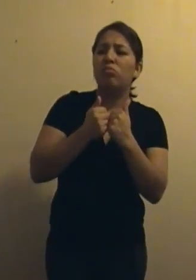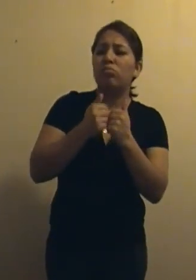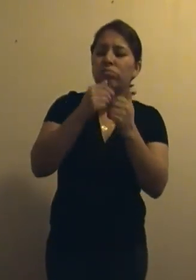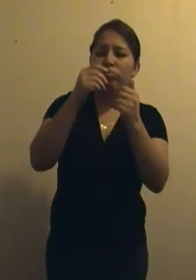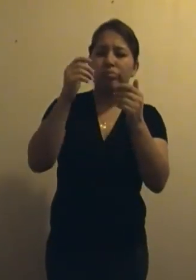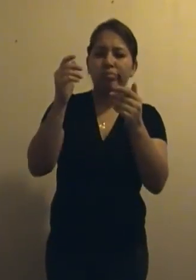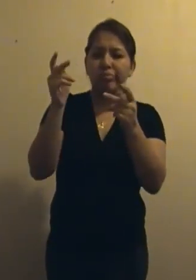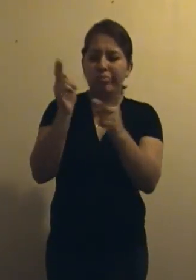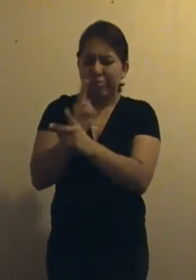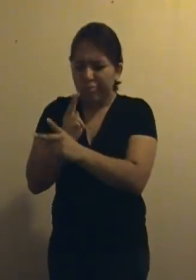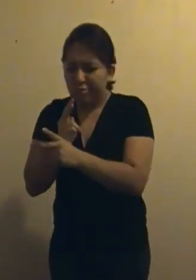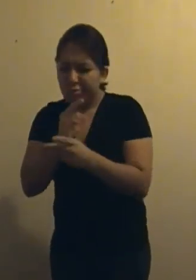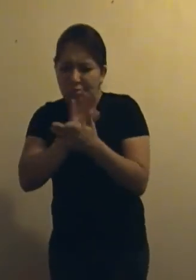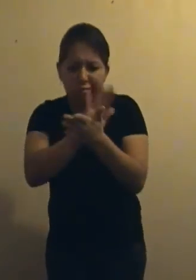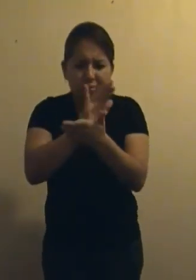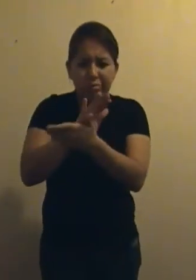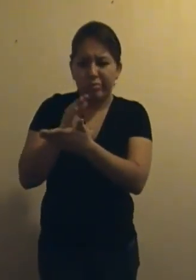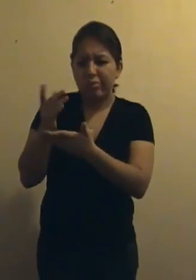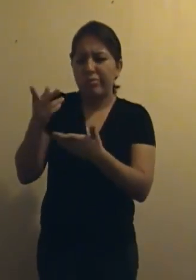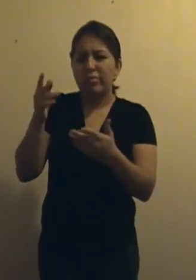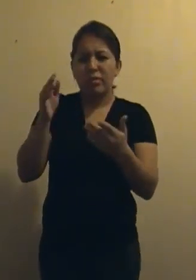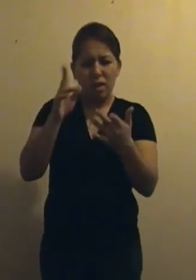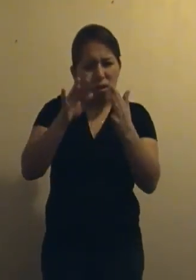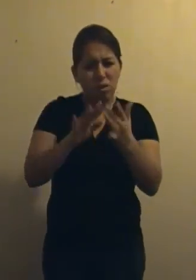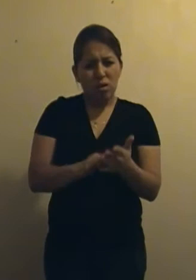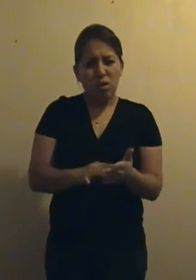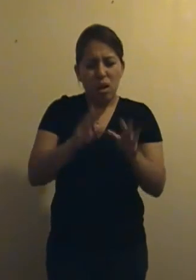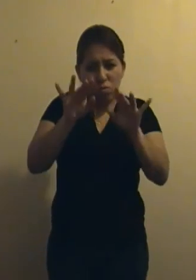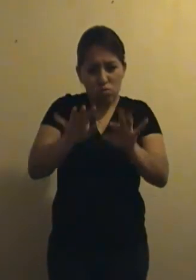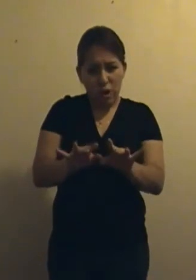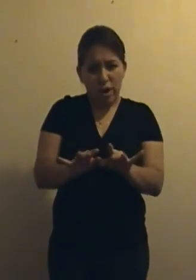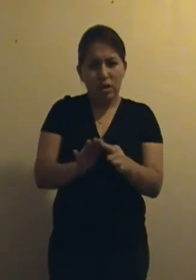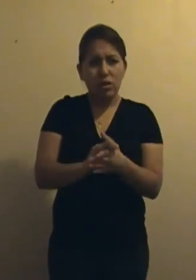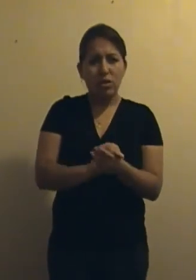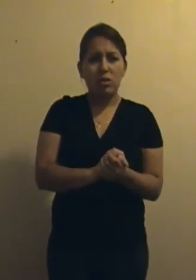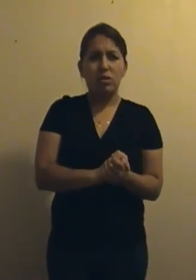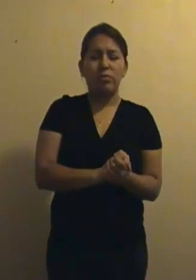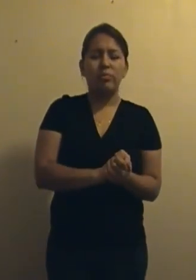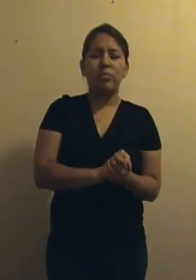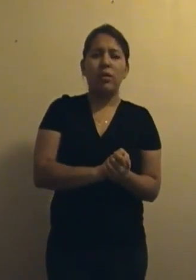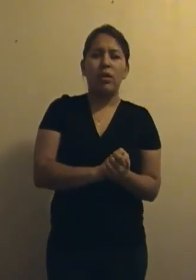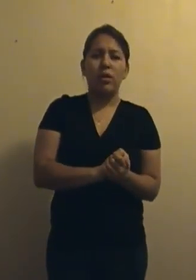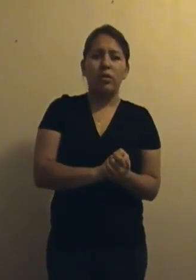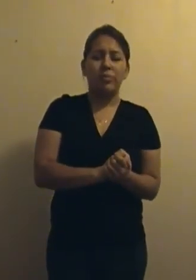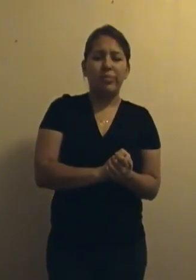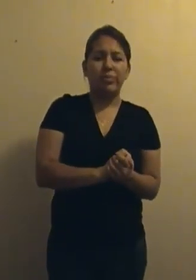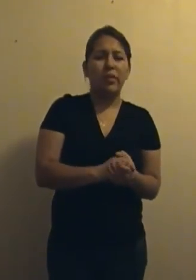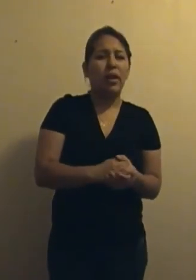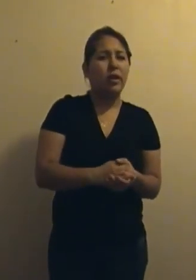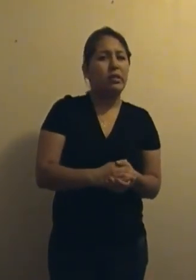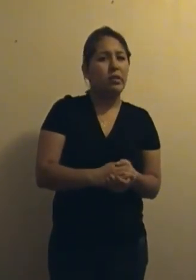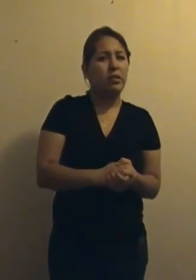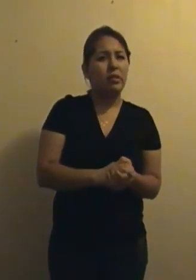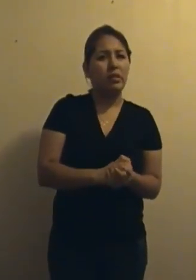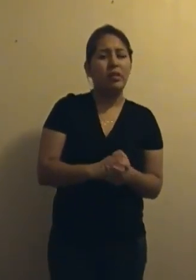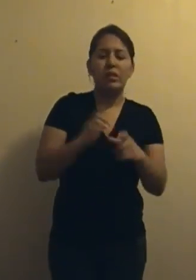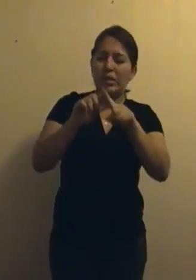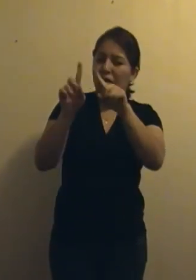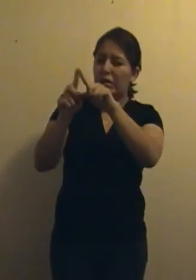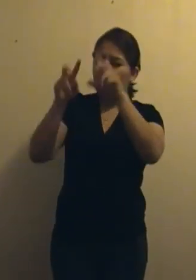and the different sections of the paper, how it should be arranged. And they did this, like I said, for 5 different content areas. So students then,